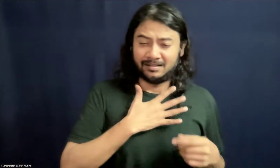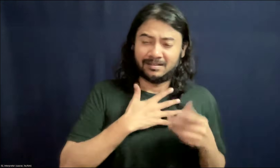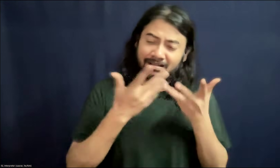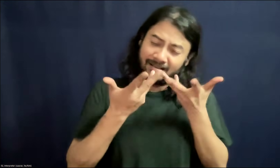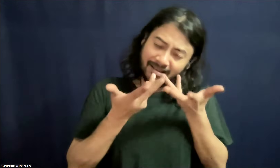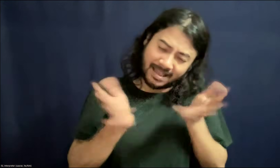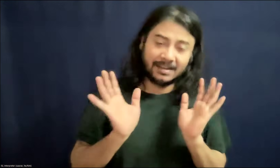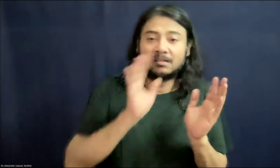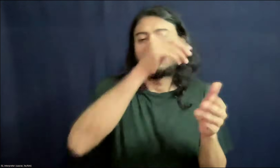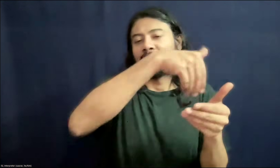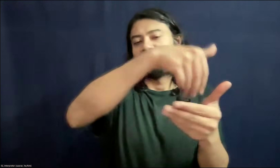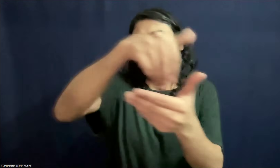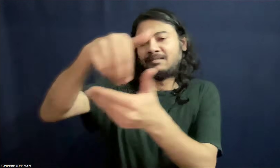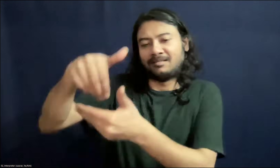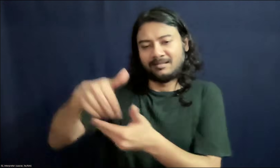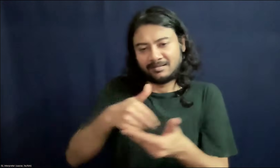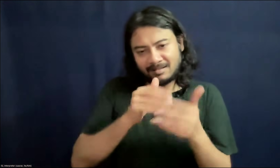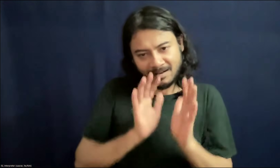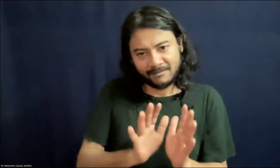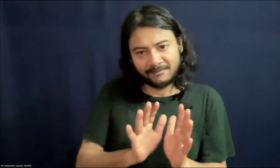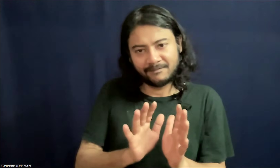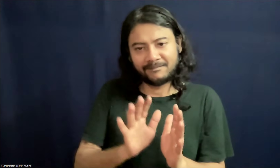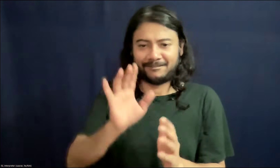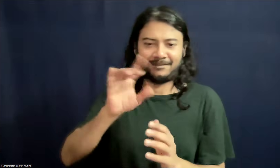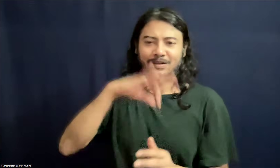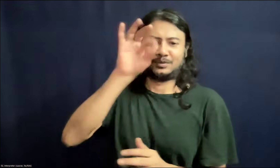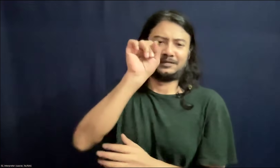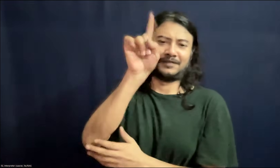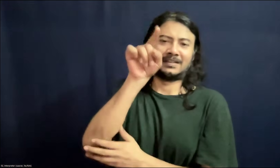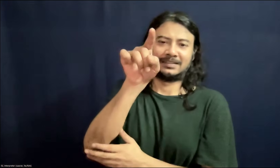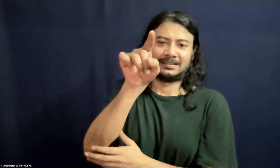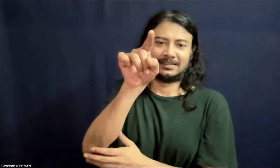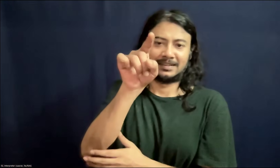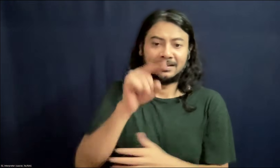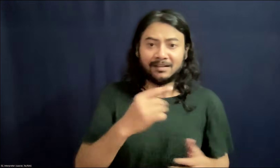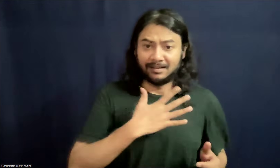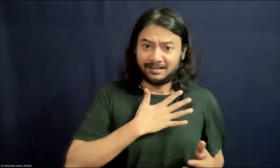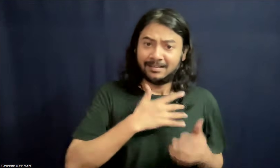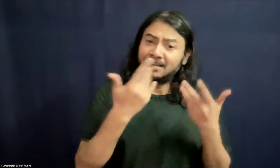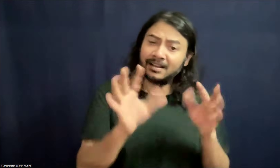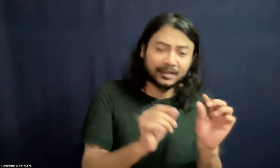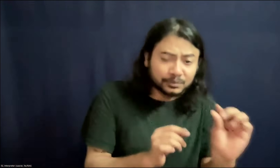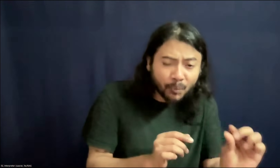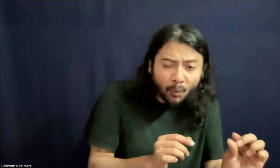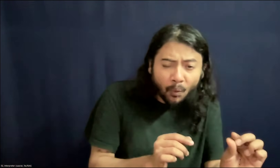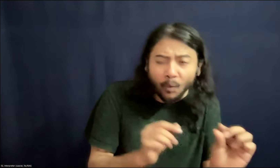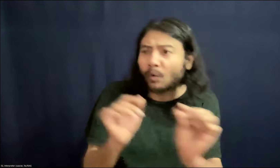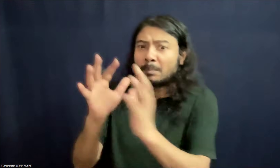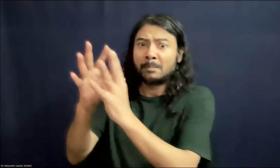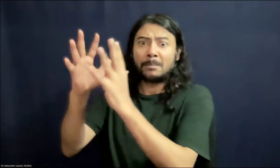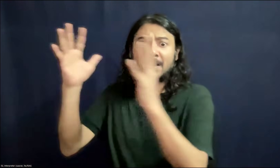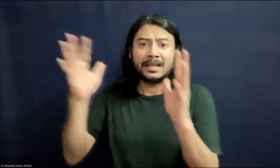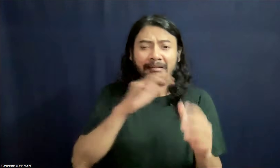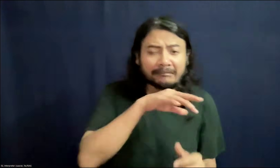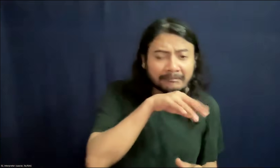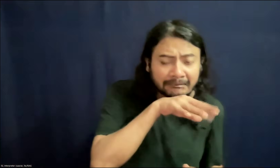he is the Paramatma who is residing in everybody's heart. Even in the lowest of worm, he is present. He never leaves. He never